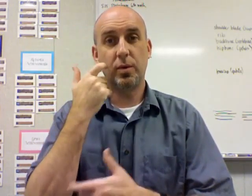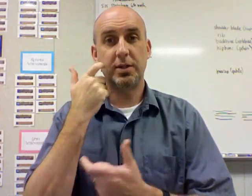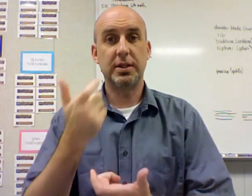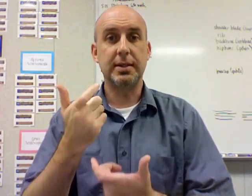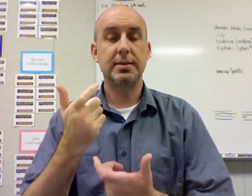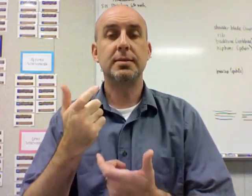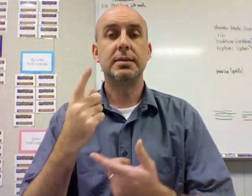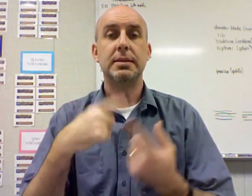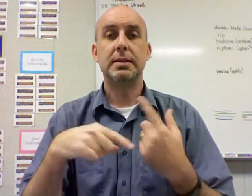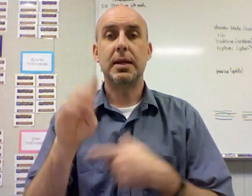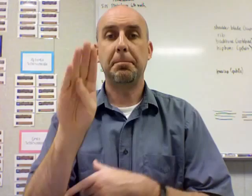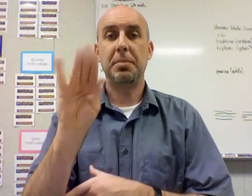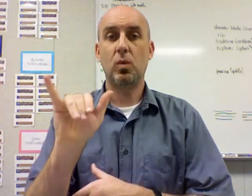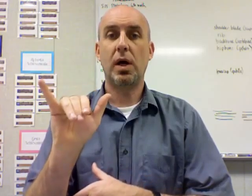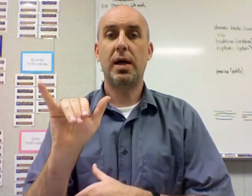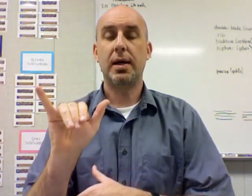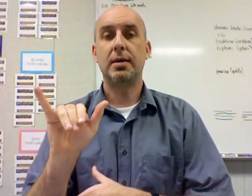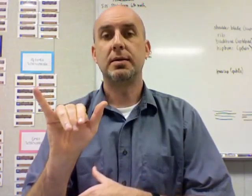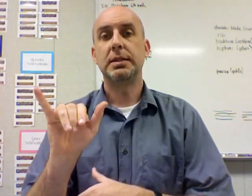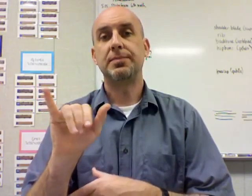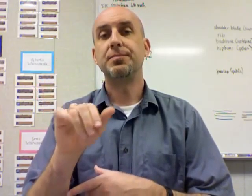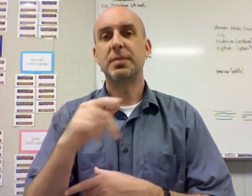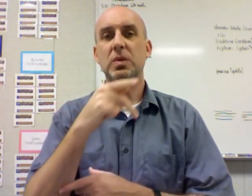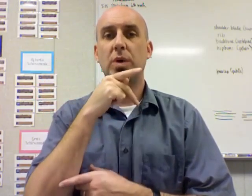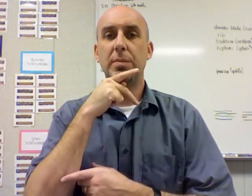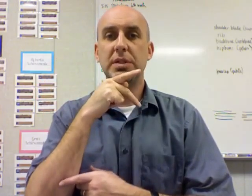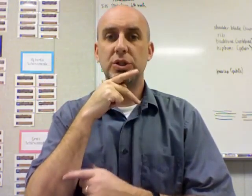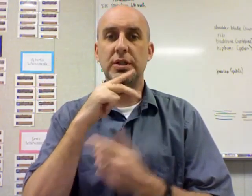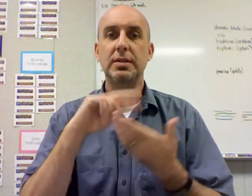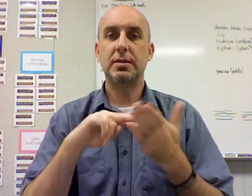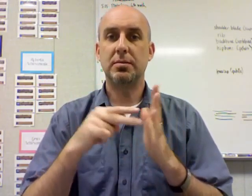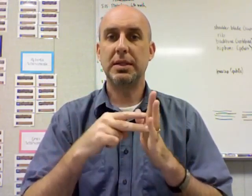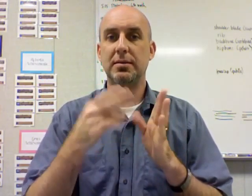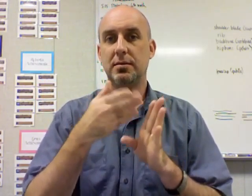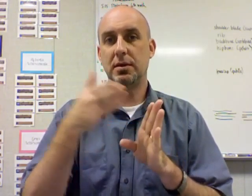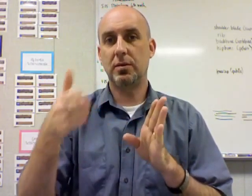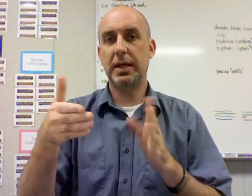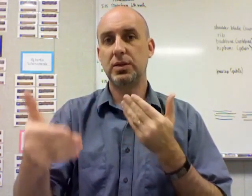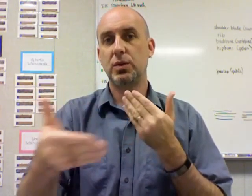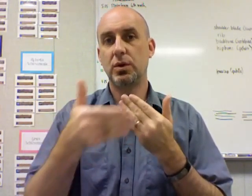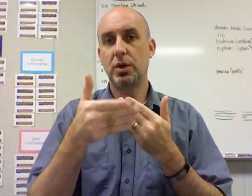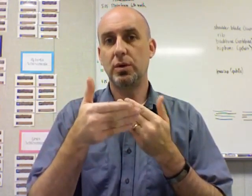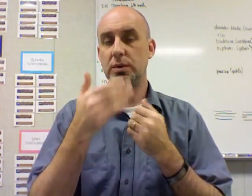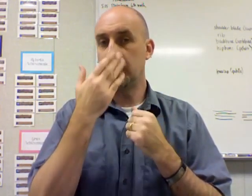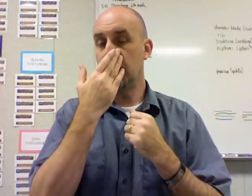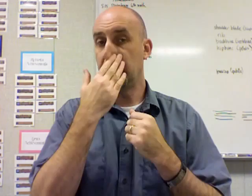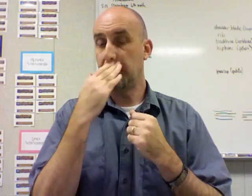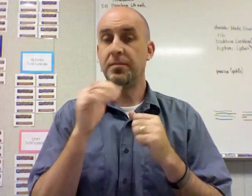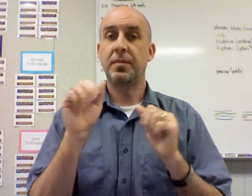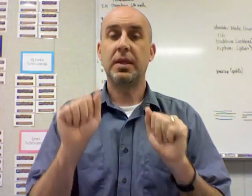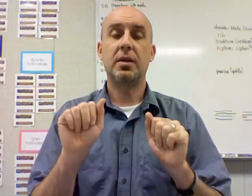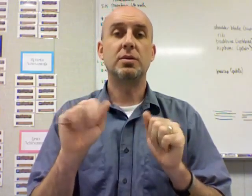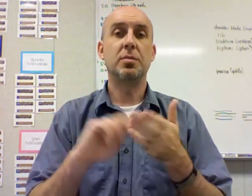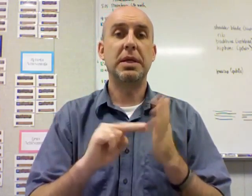watching, sign B-Y. It's a preposition. It means, next to or close. It can also